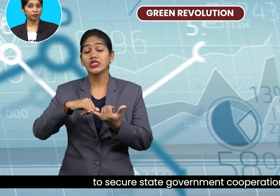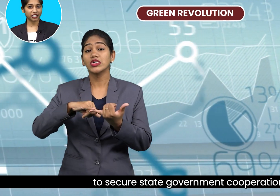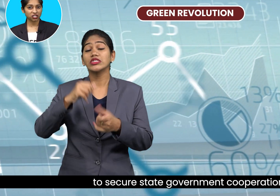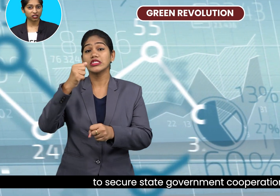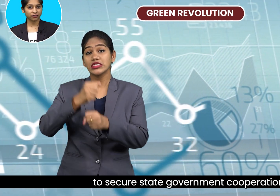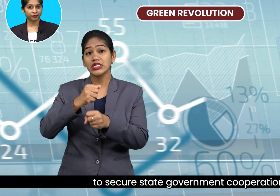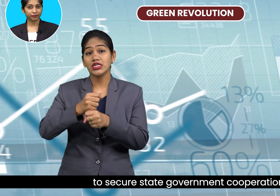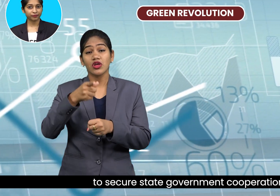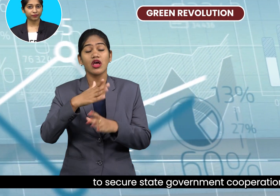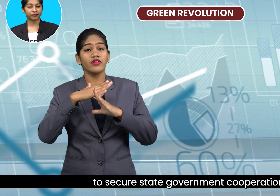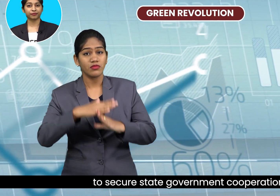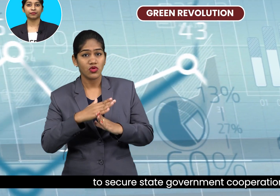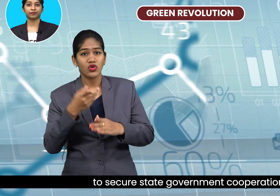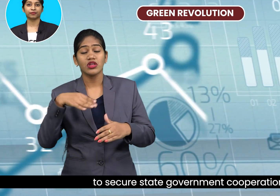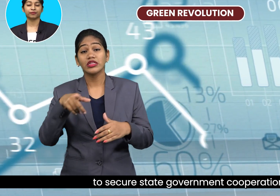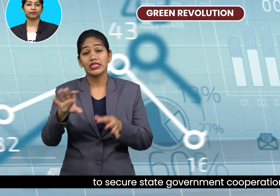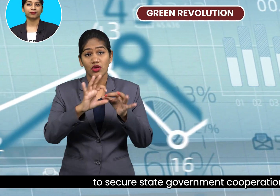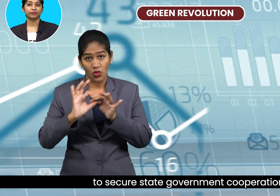government cooperation